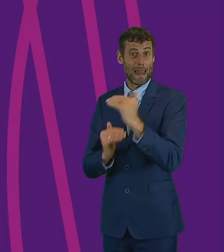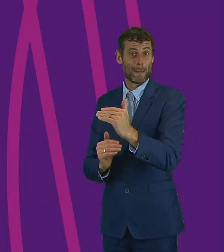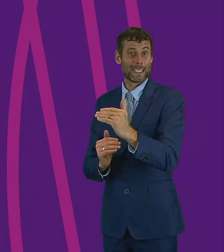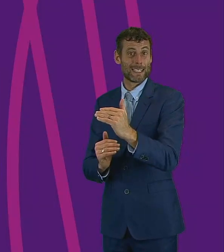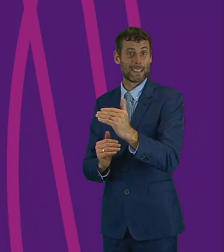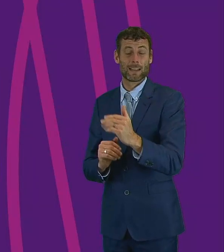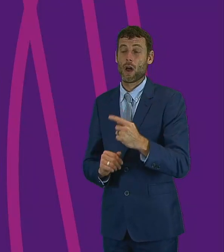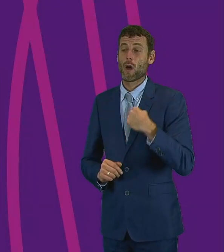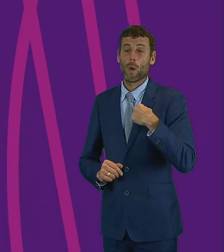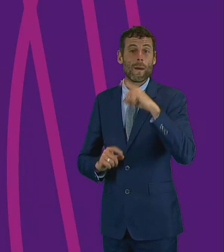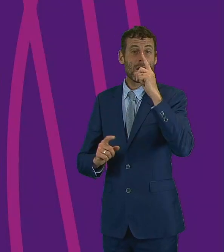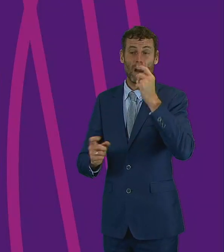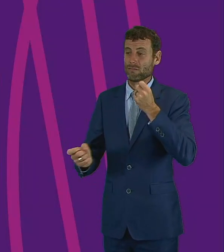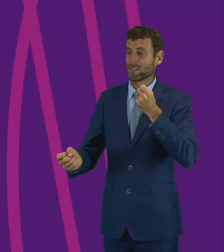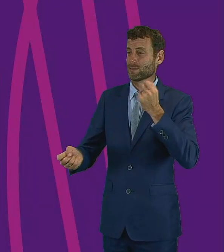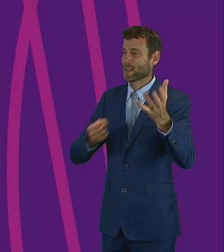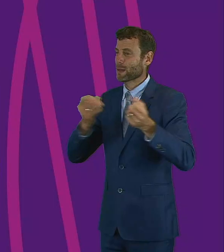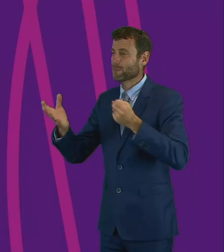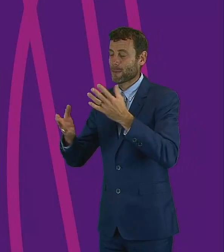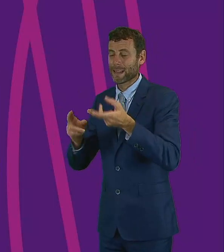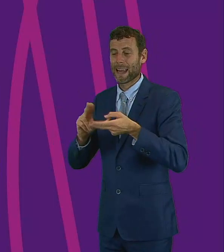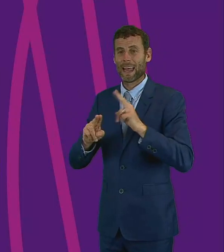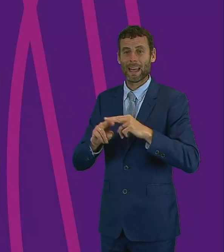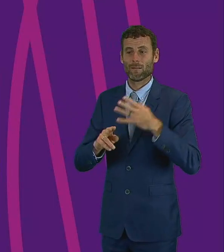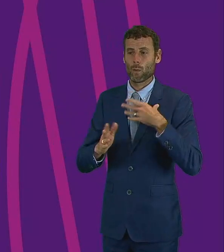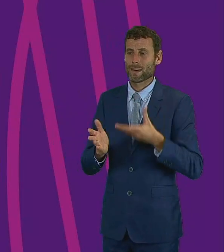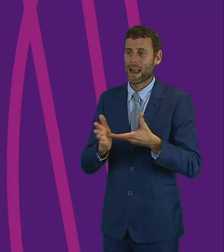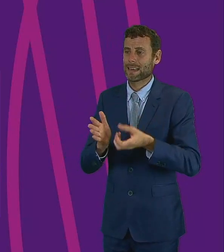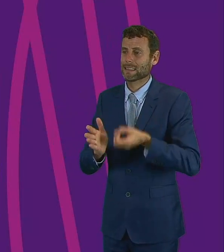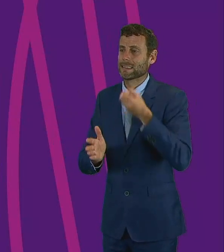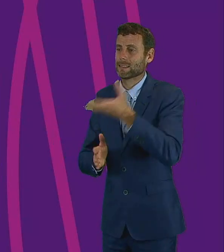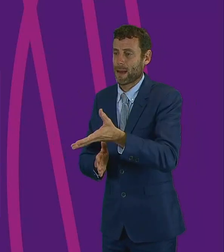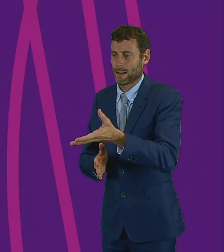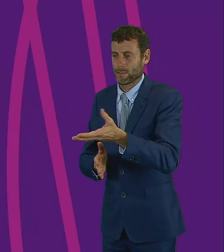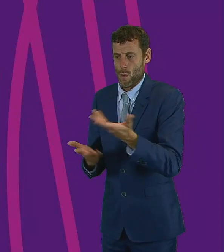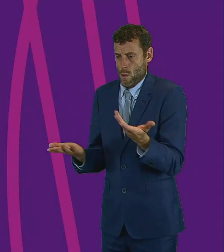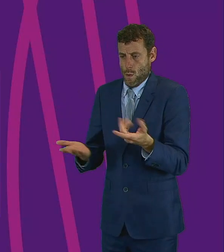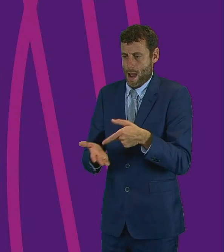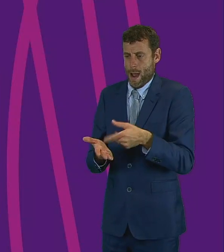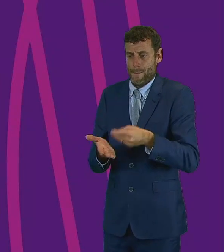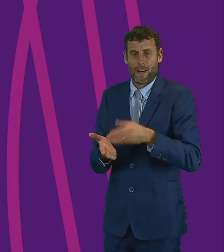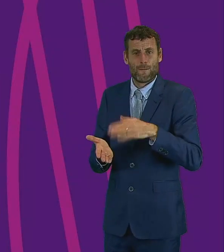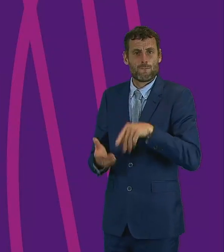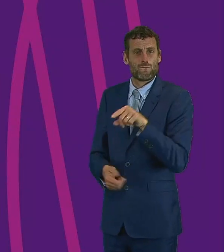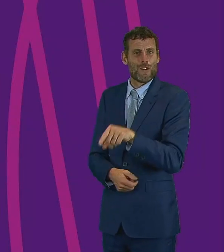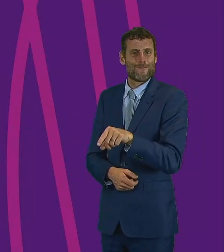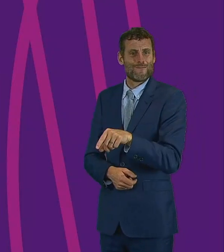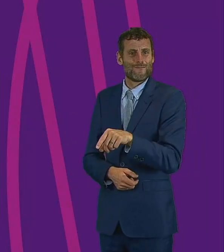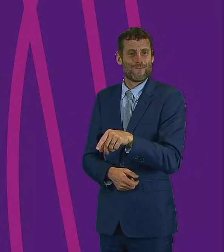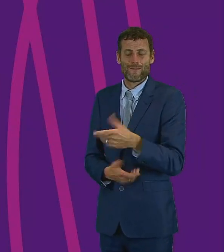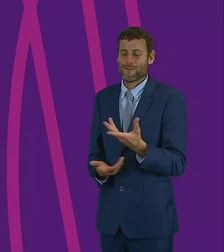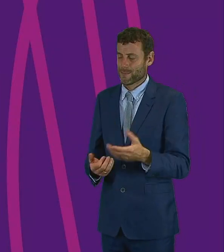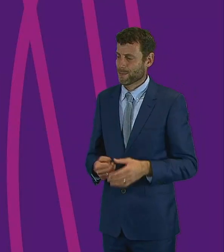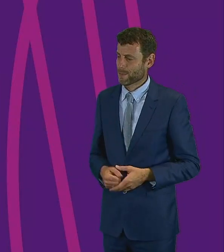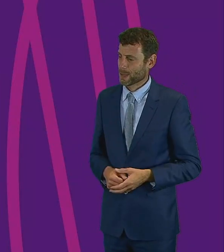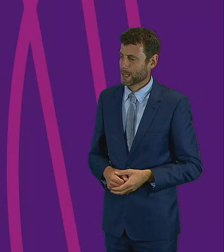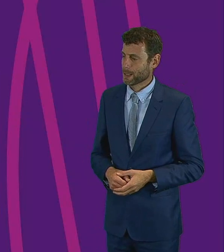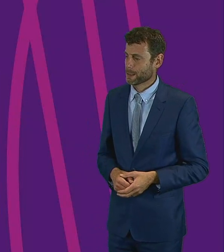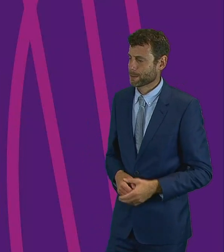we cannot, we stretch that as far as we can, but there are limits to that. In terms of